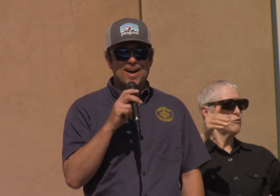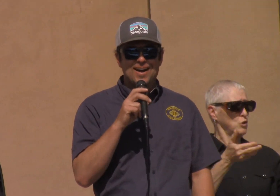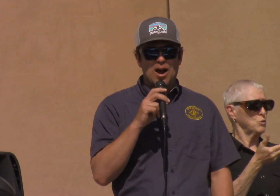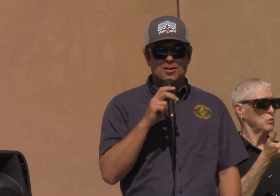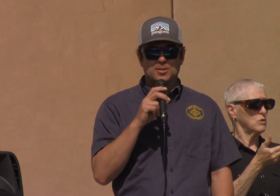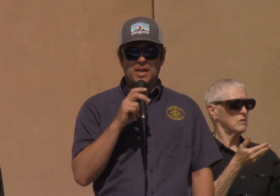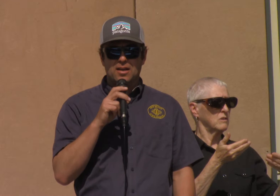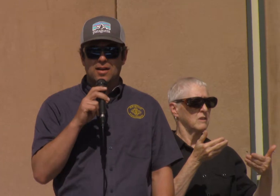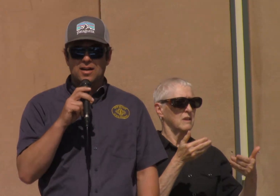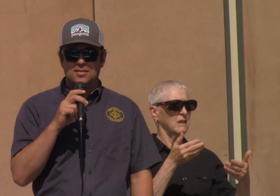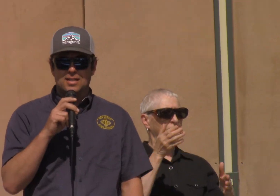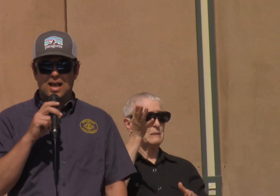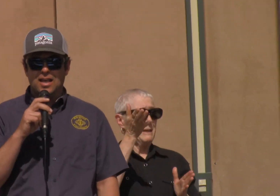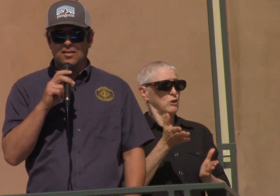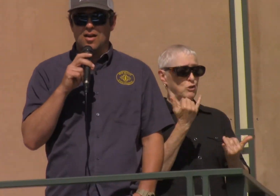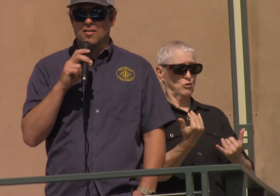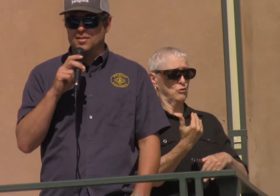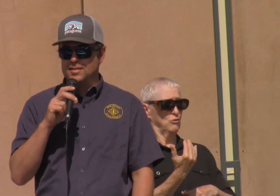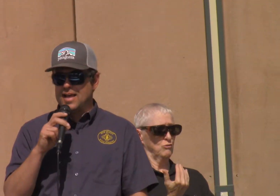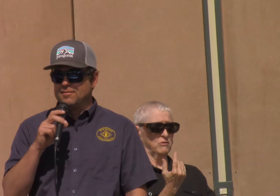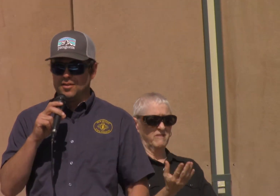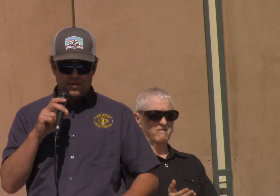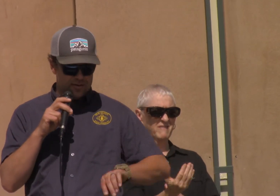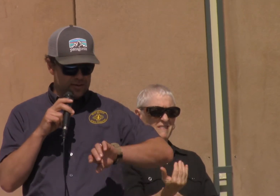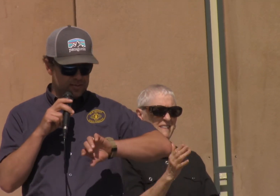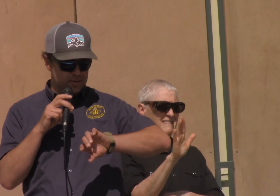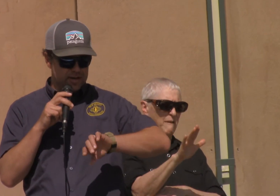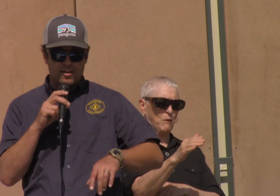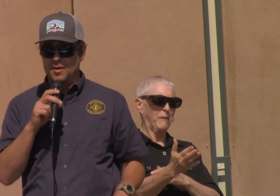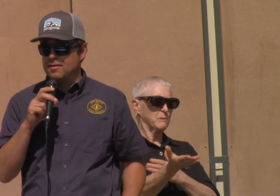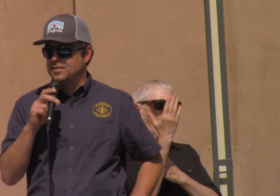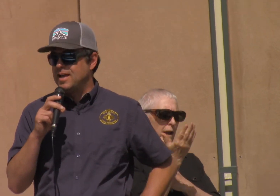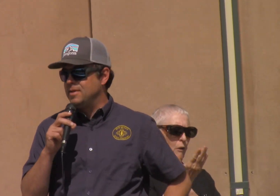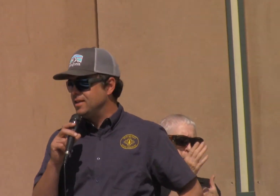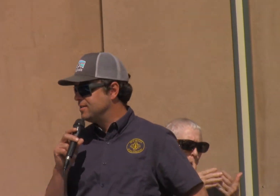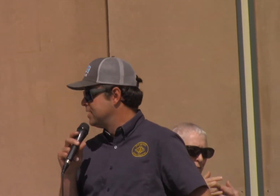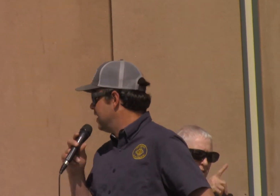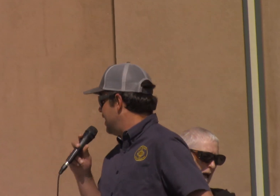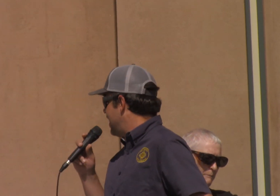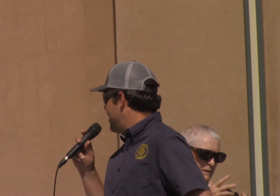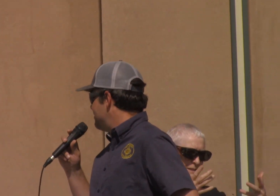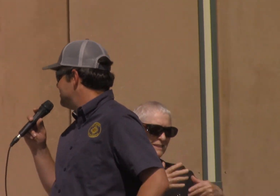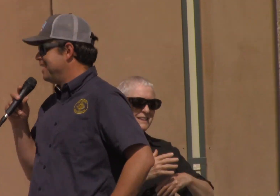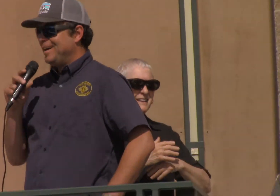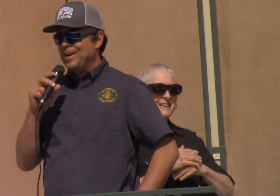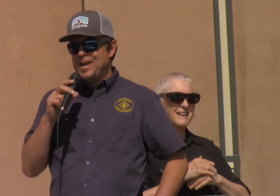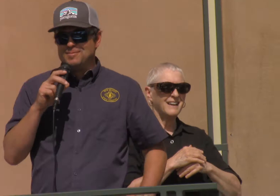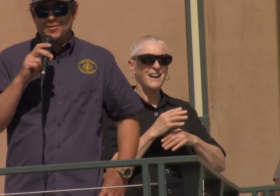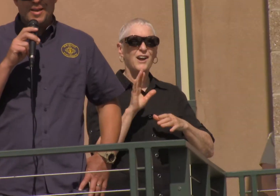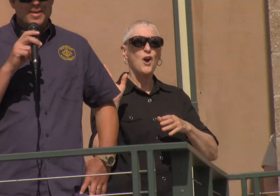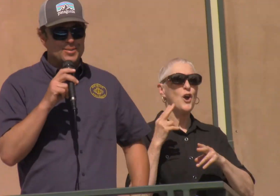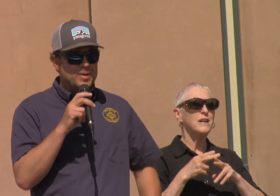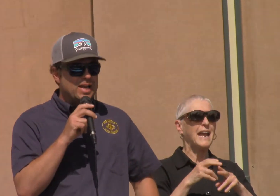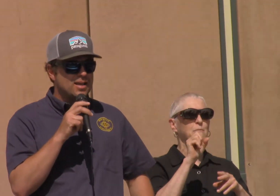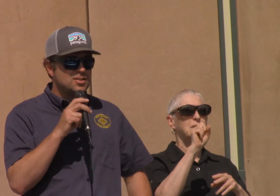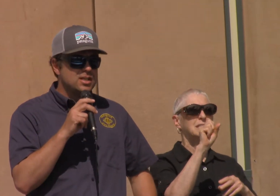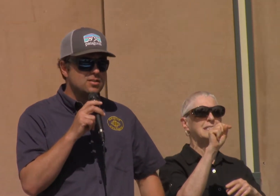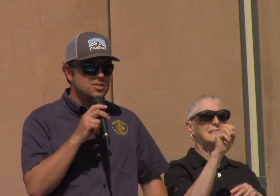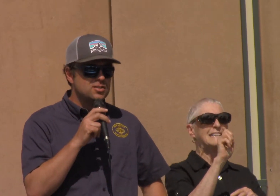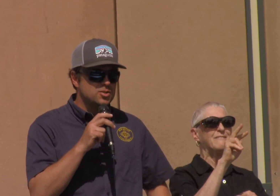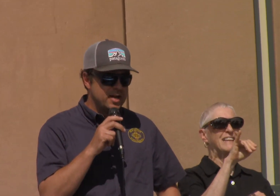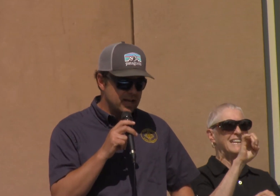introduce our speaker here tonight, or this afternoon, or this morning, or whatever time it is. Her name's Phoebe